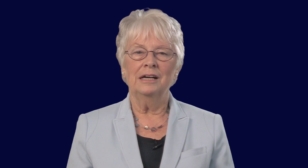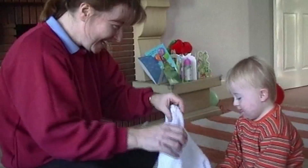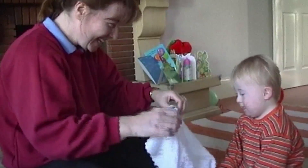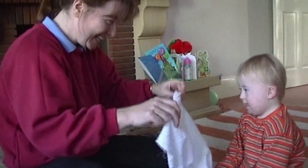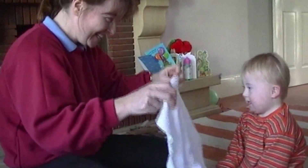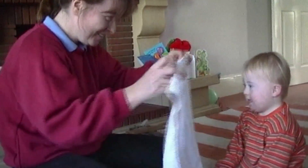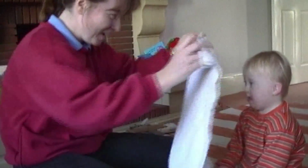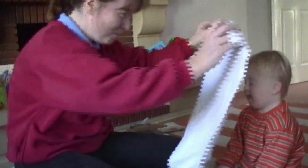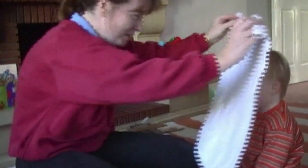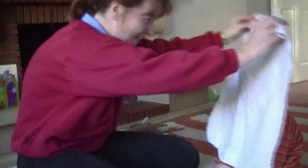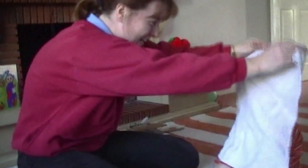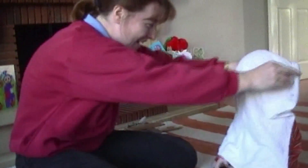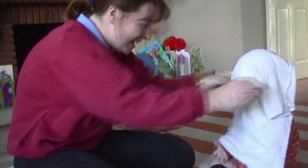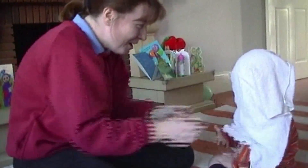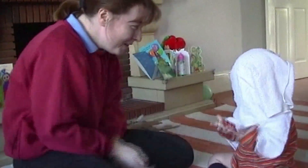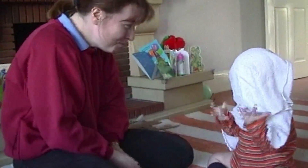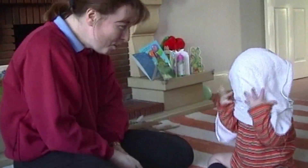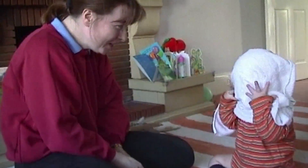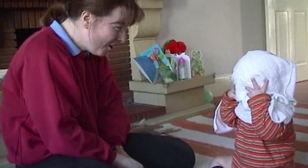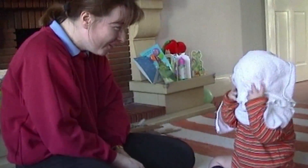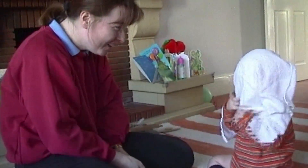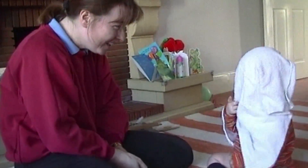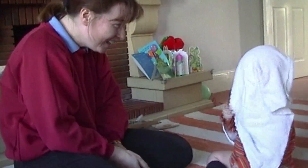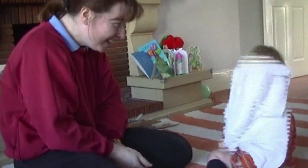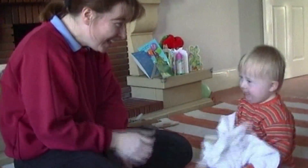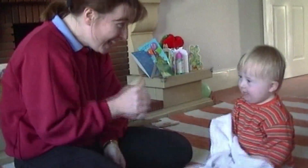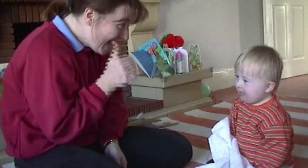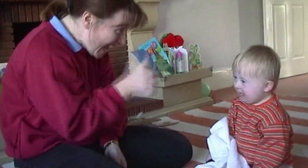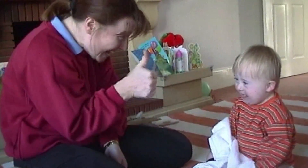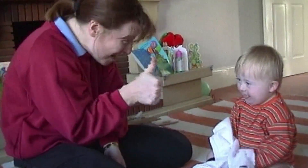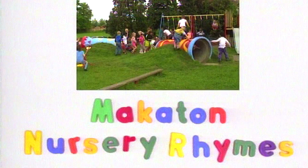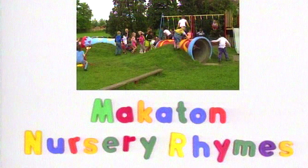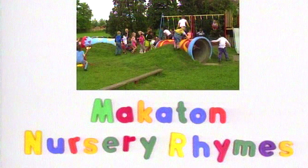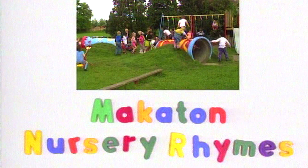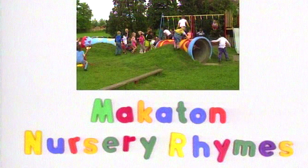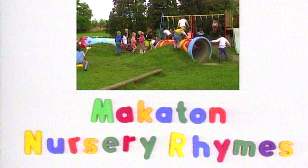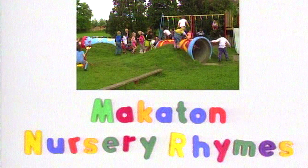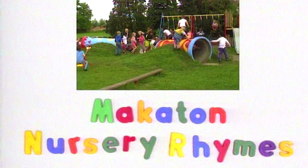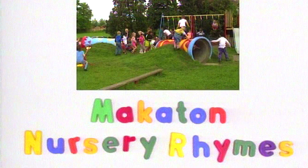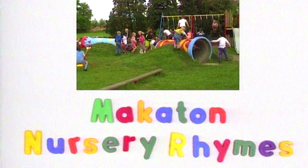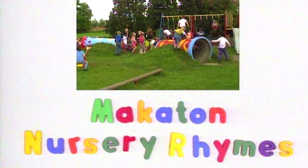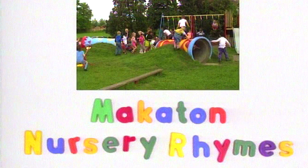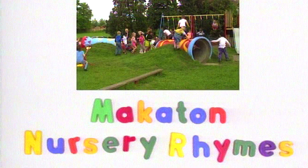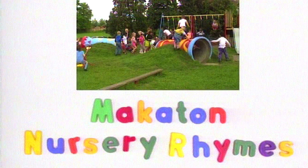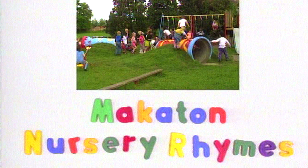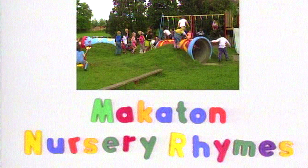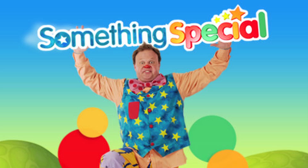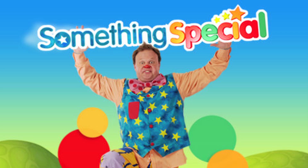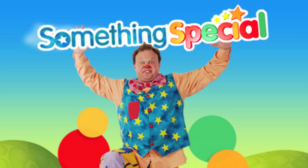exciting resources as different as signing for babies, our own Makaton nursery rhymes video,